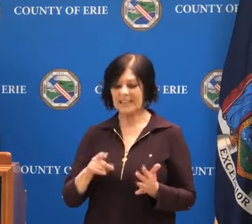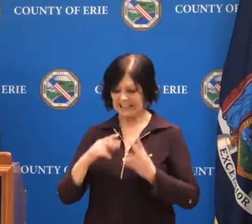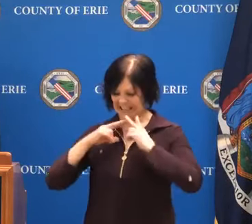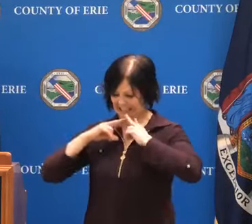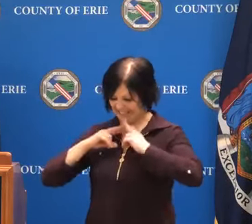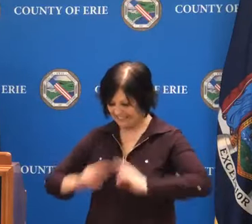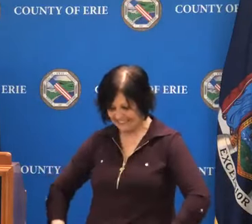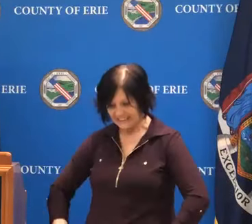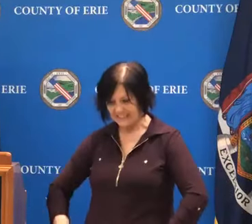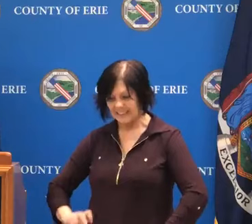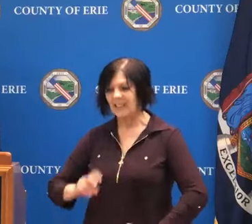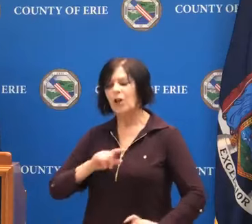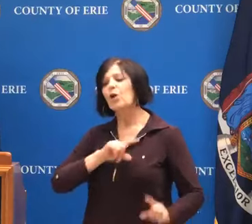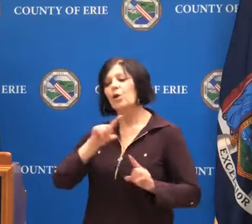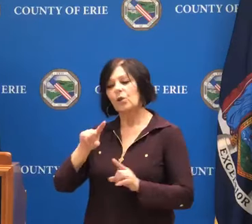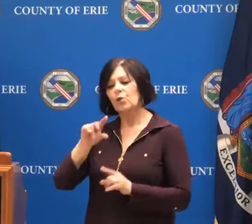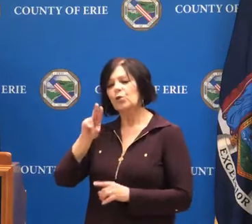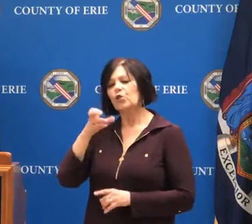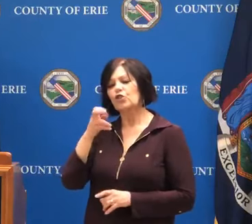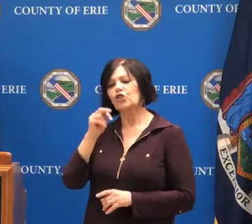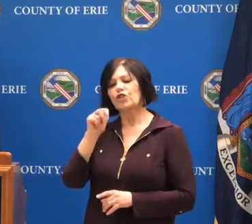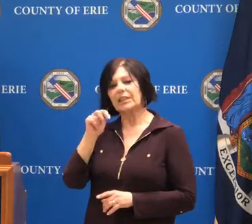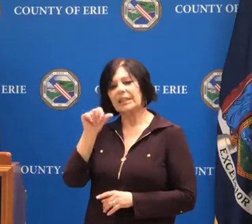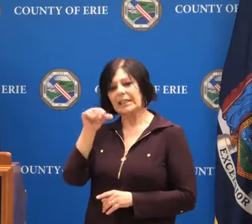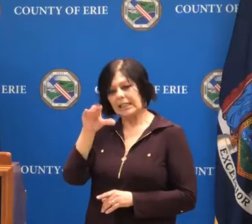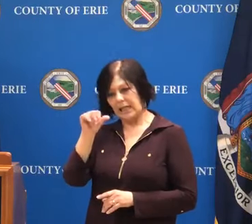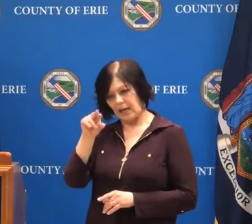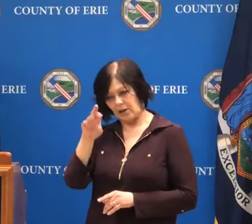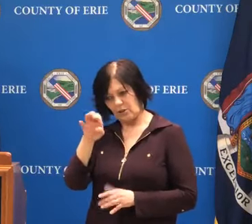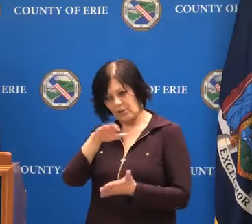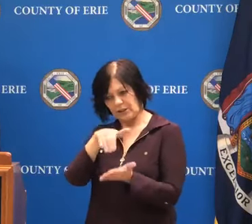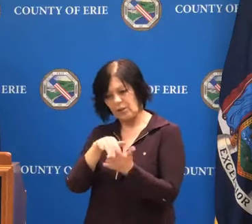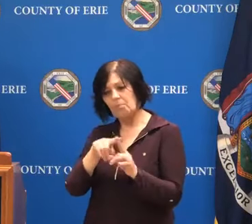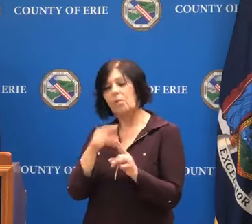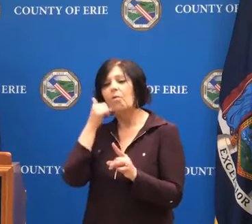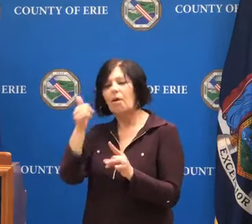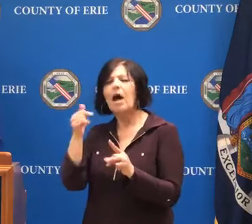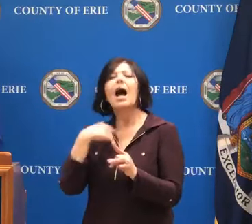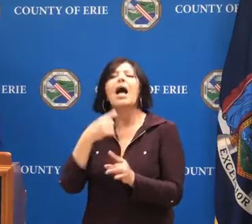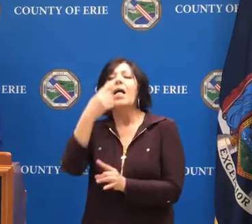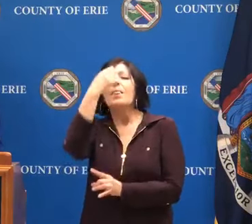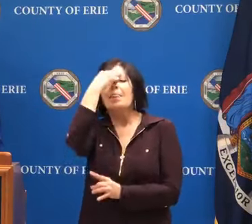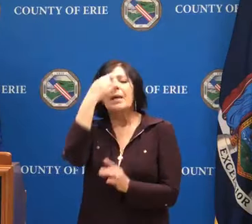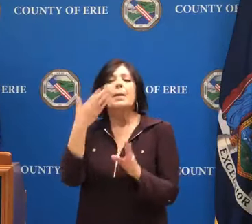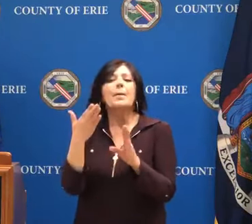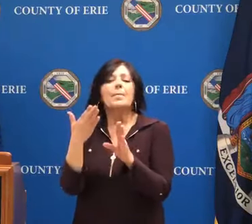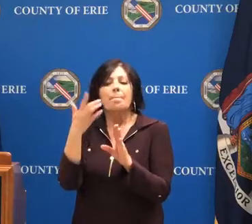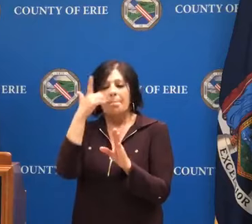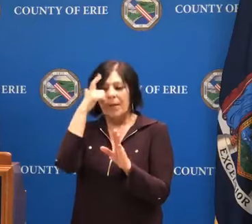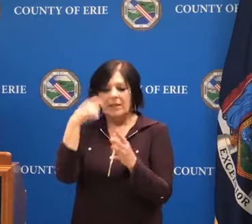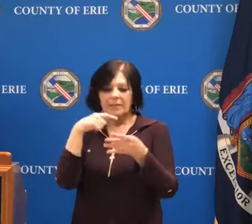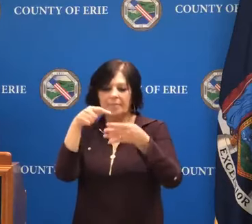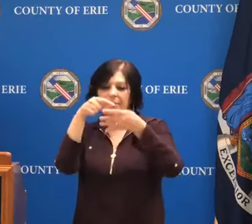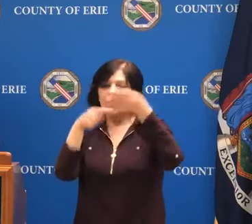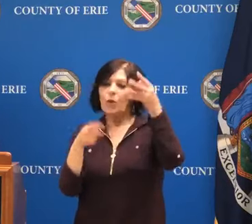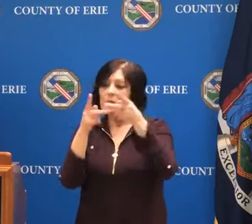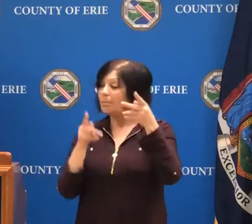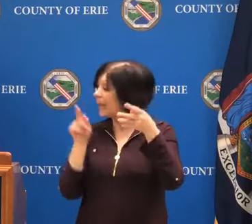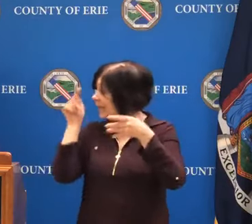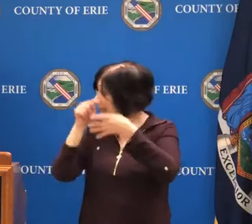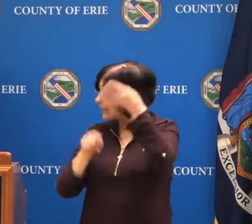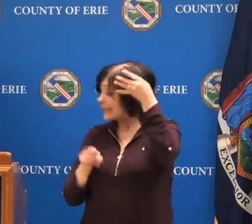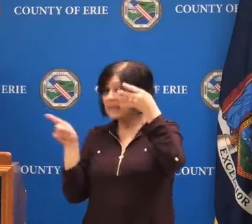assessment, seek care at an urgent care center. So again, I think that just because we listed those